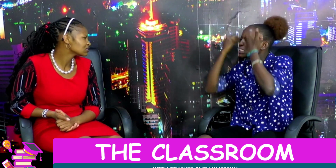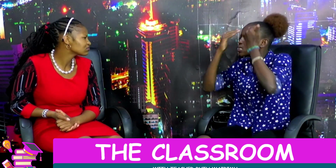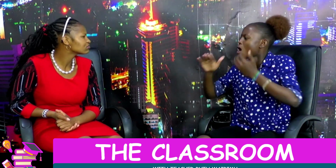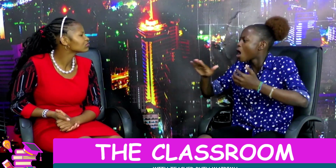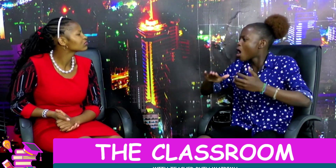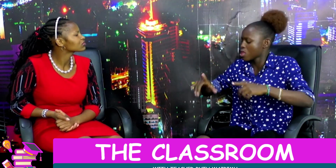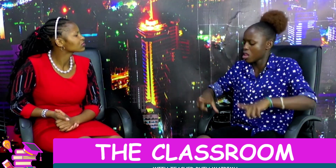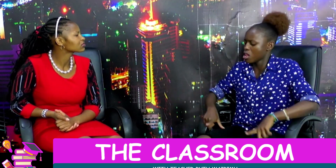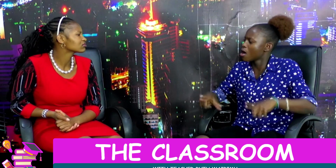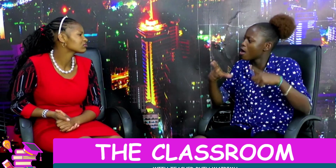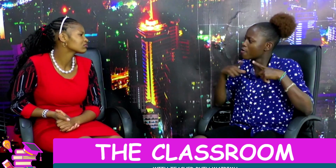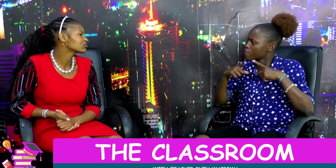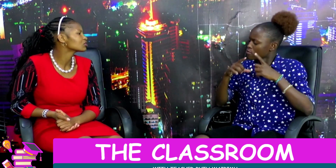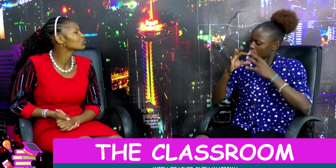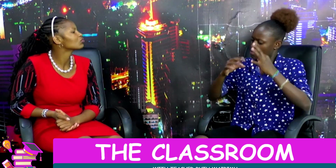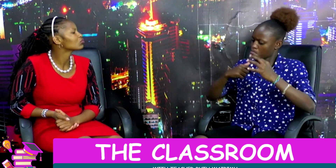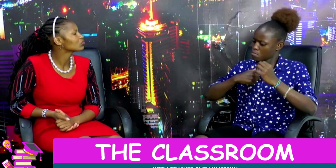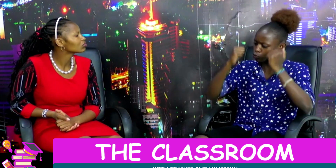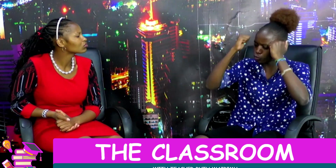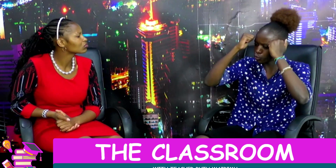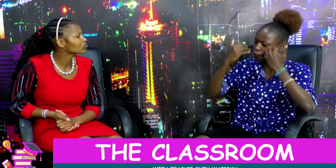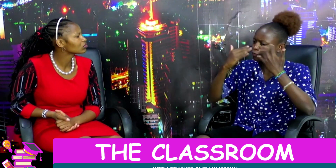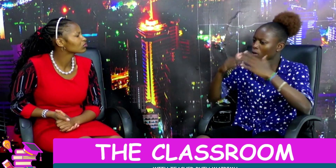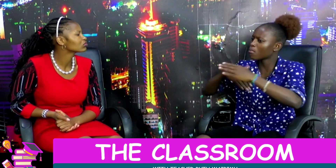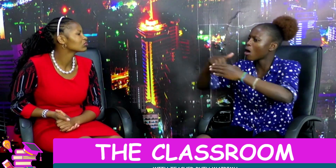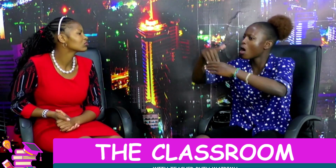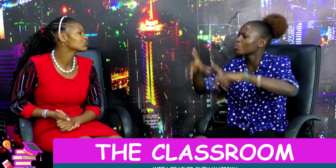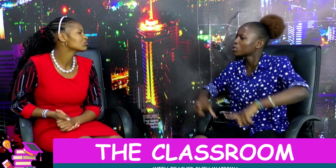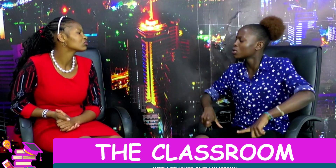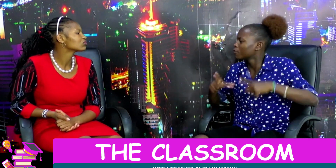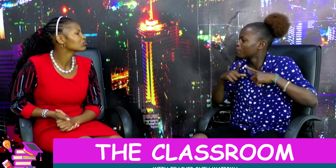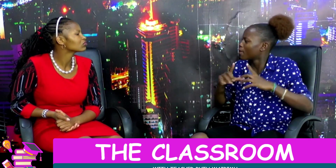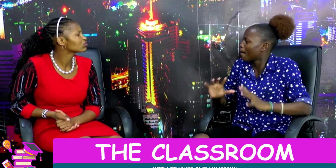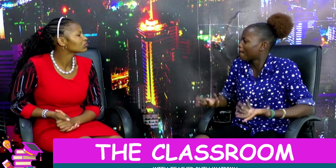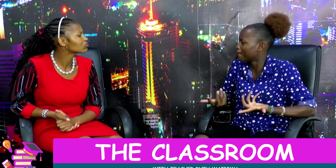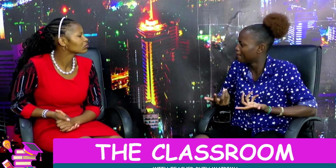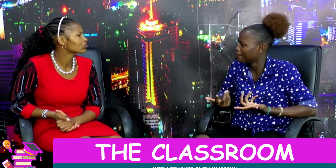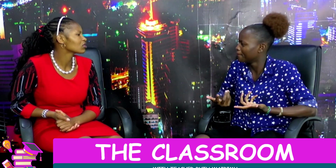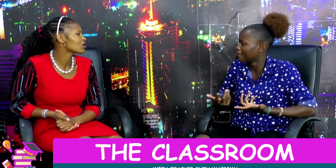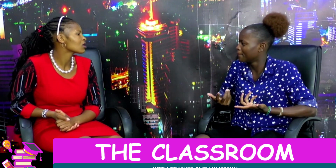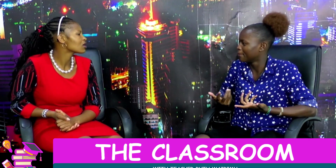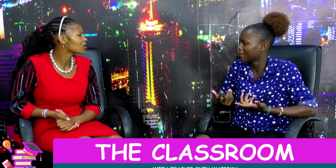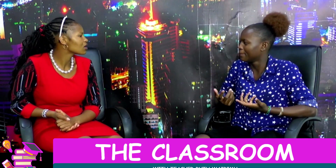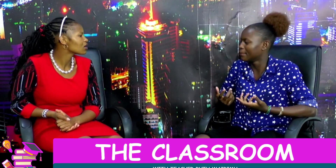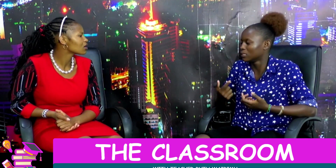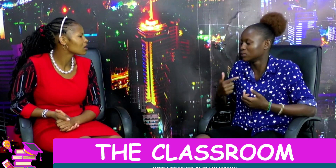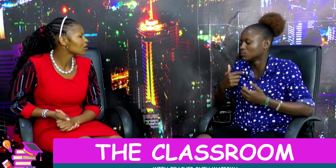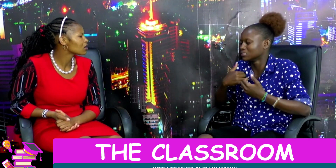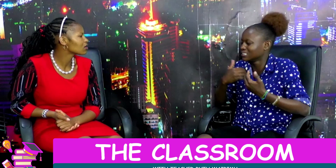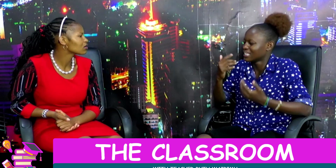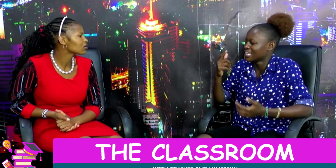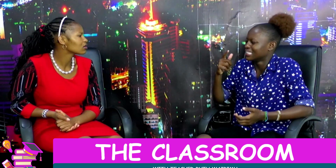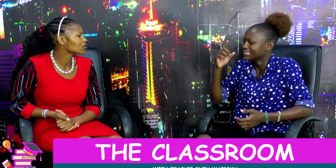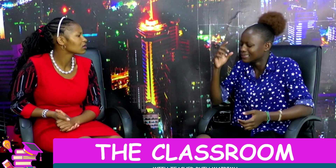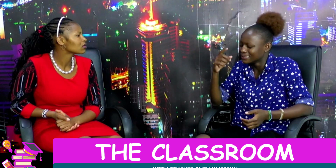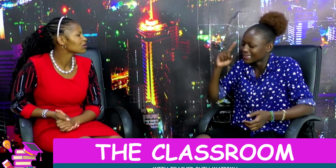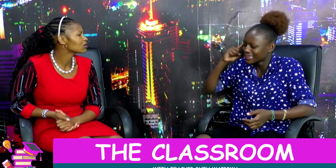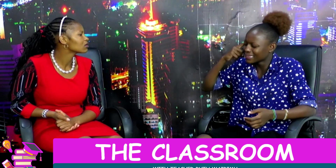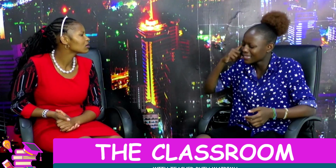really helped me a lot. But then later on, things started to dwindle down again